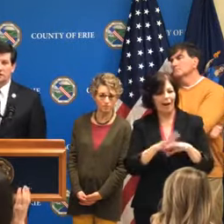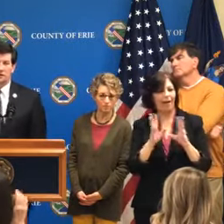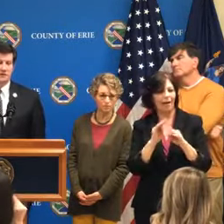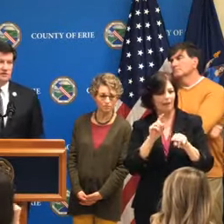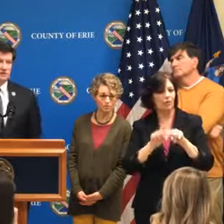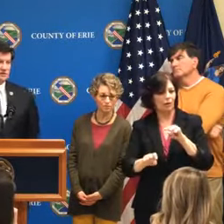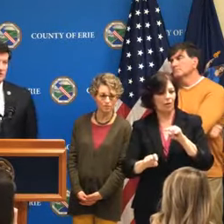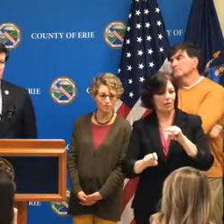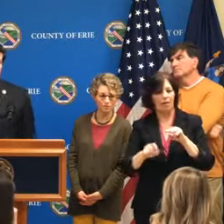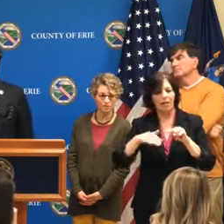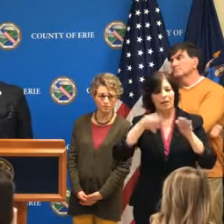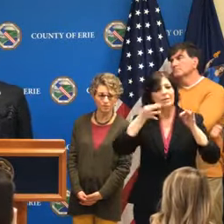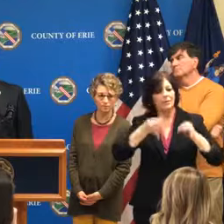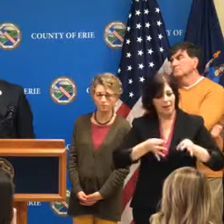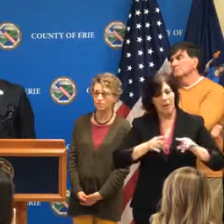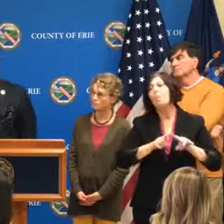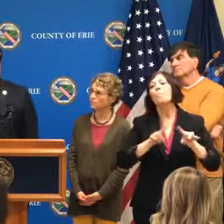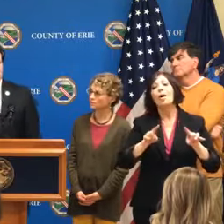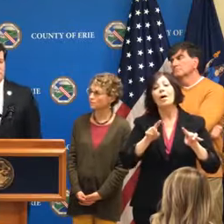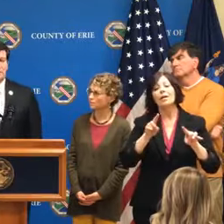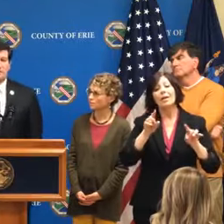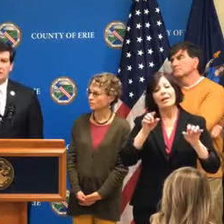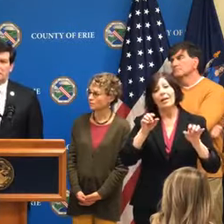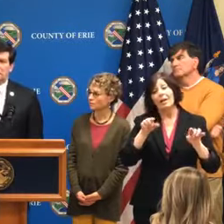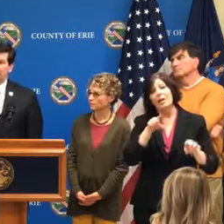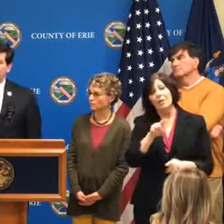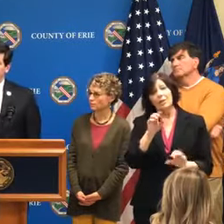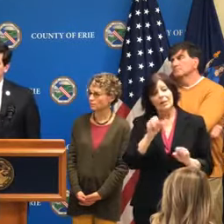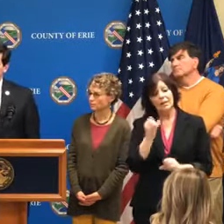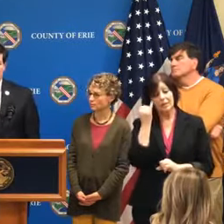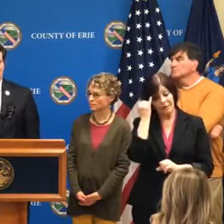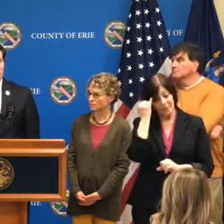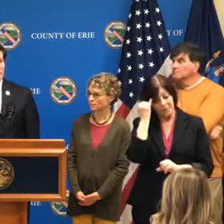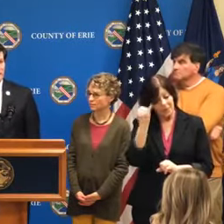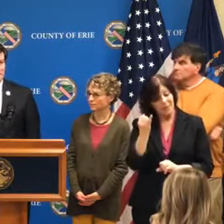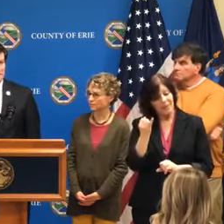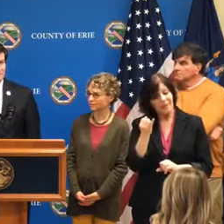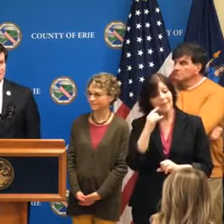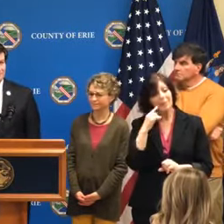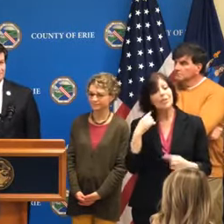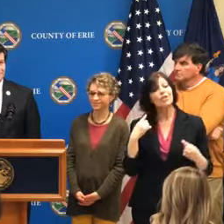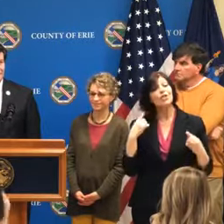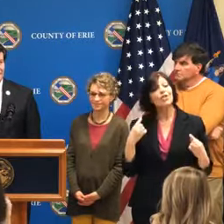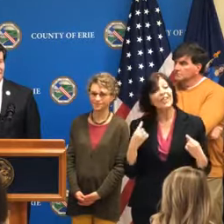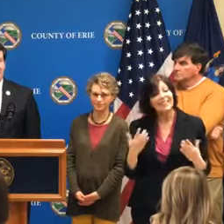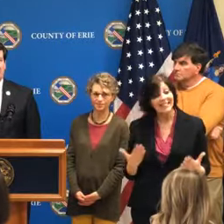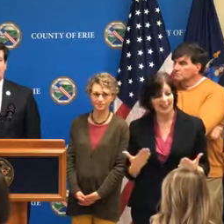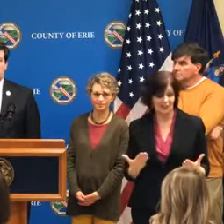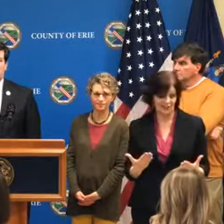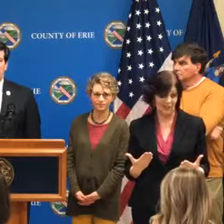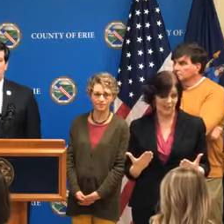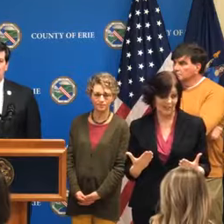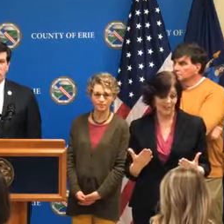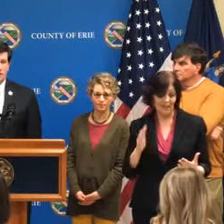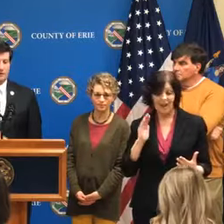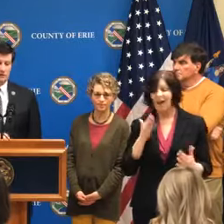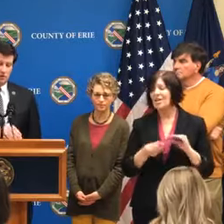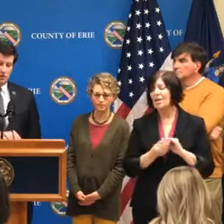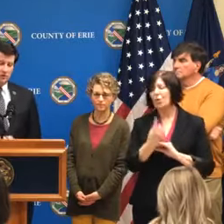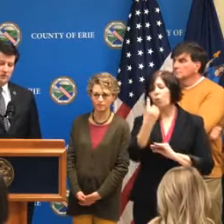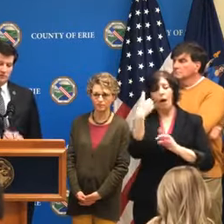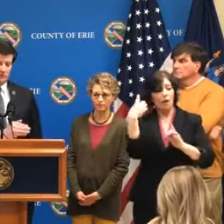call. It's just, as you can imagine, it's been pretty hectic here. And our number